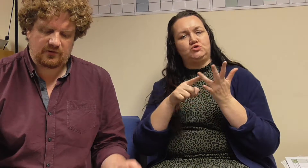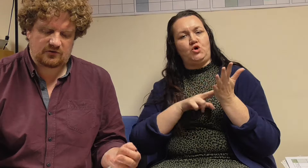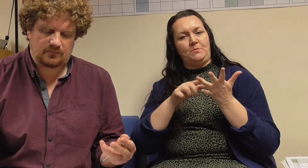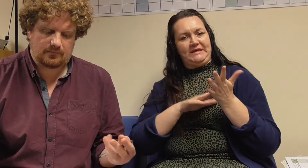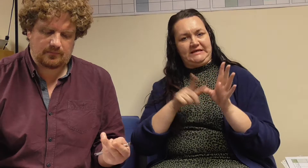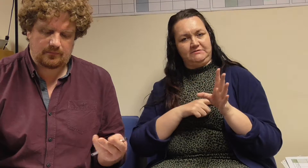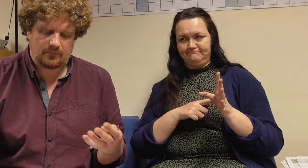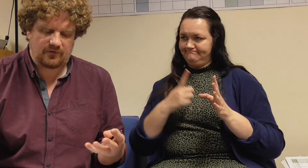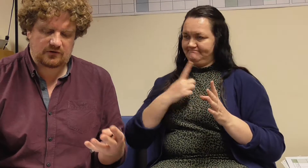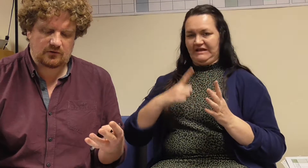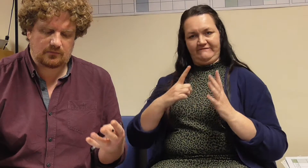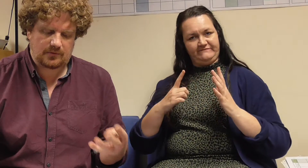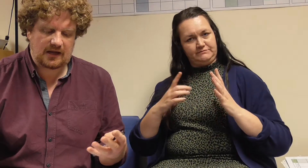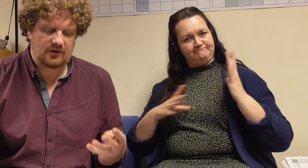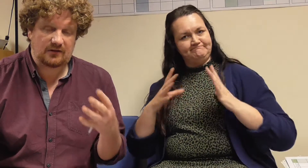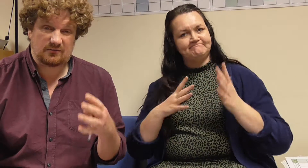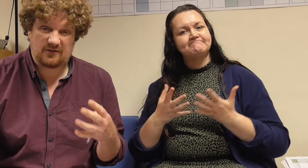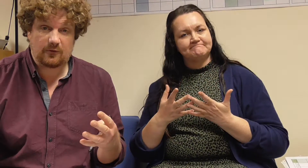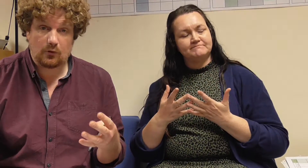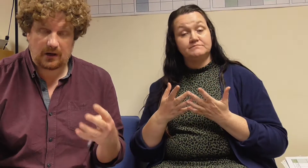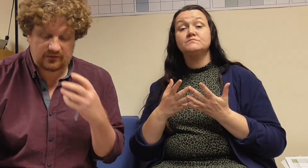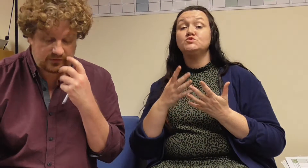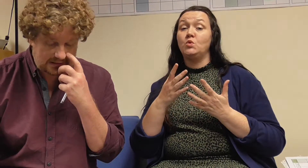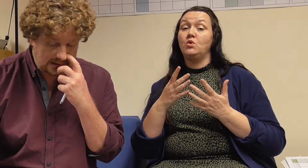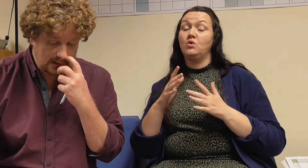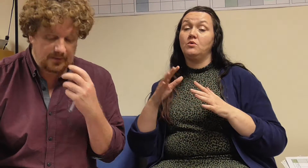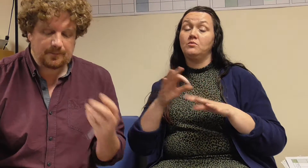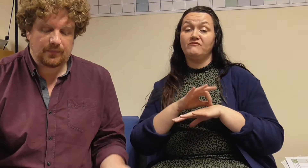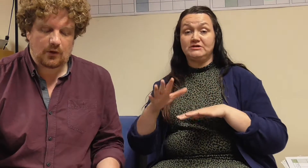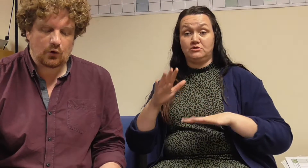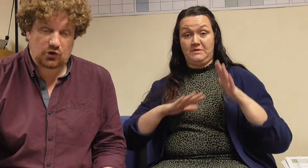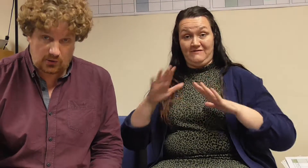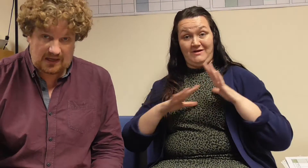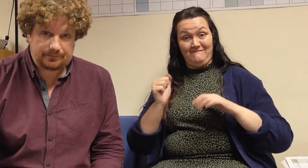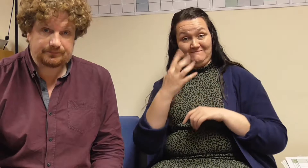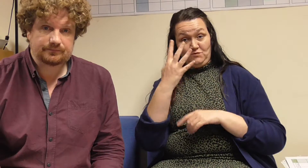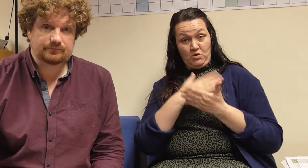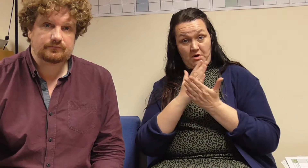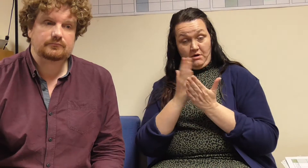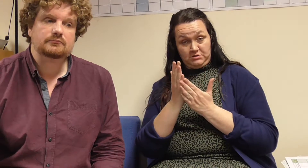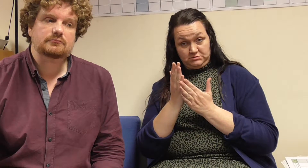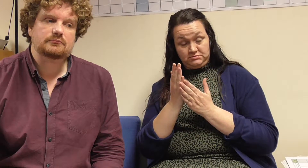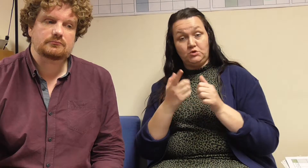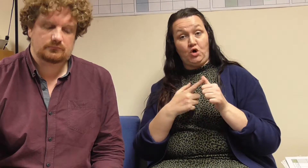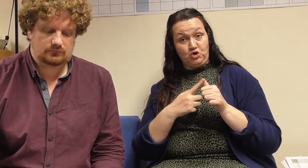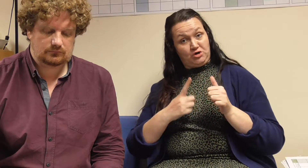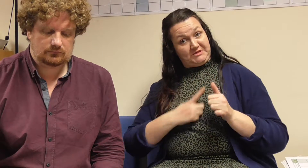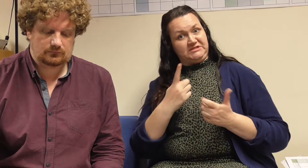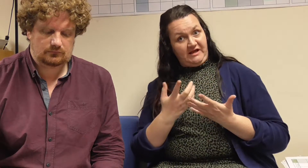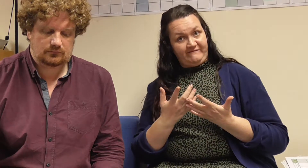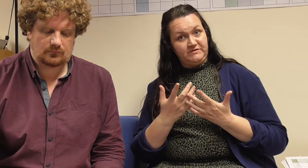So professional behaviour has really 4 parts to it. Autonomy,